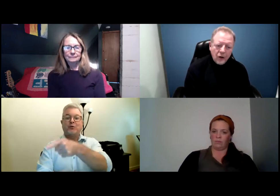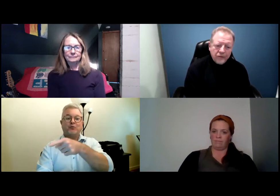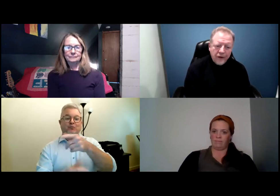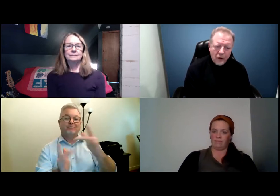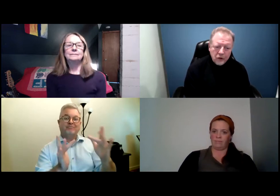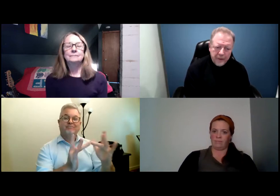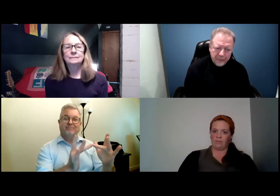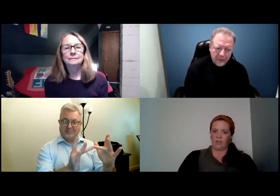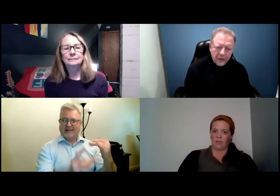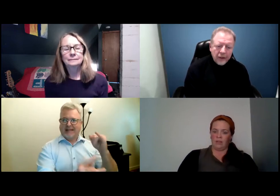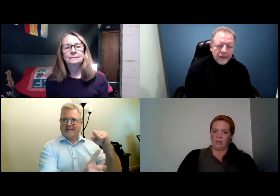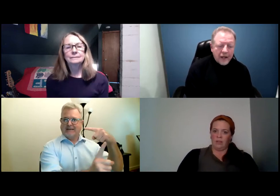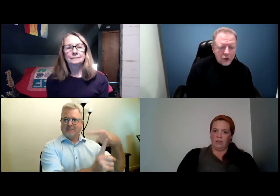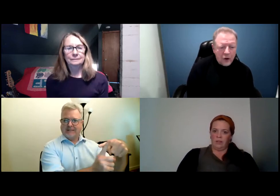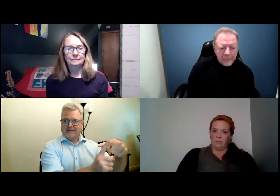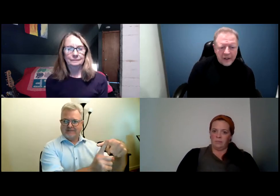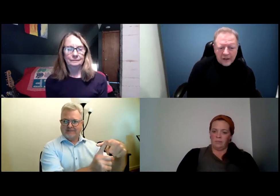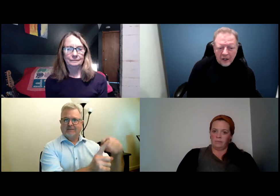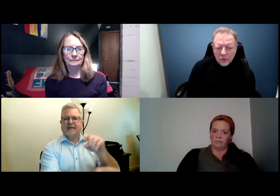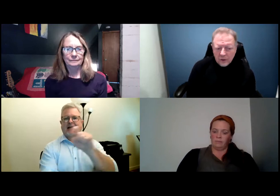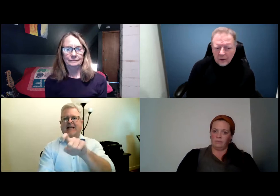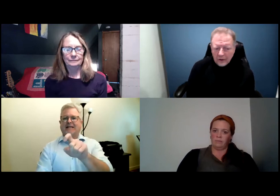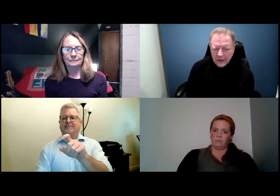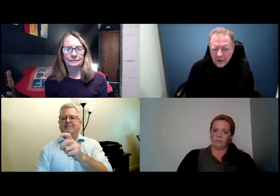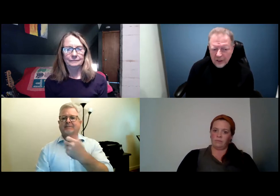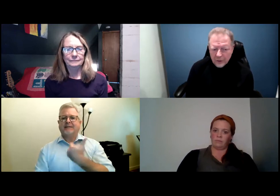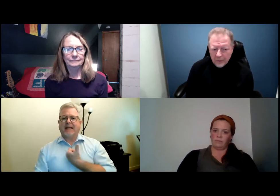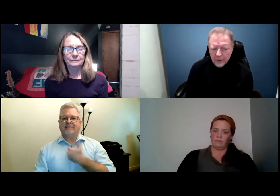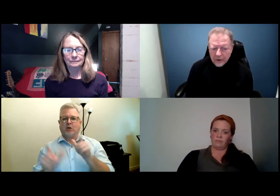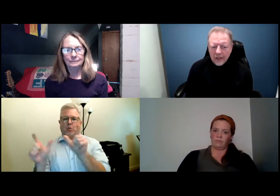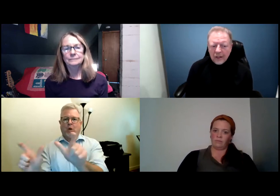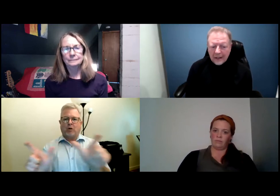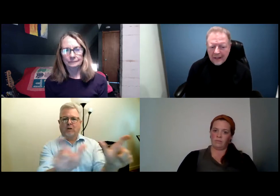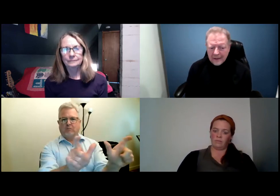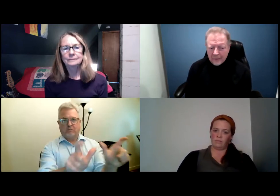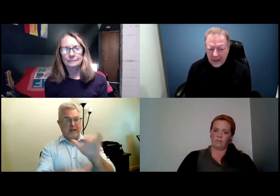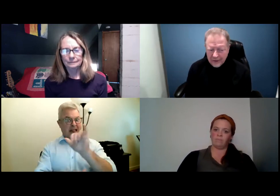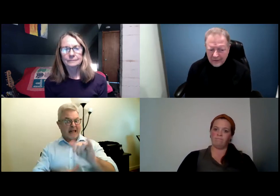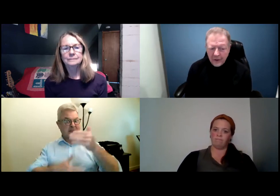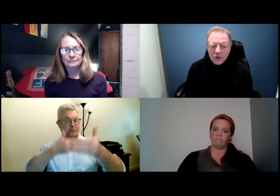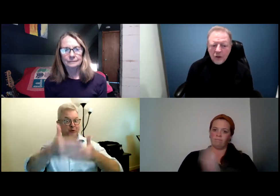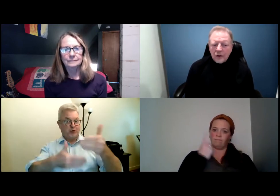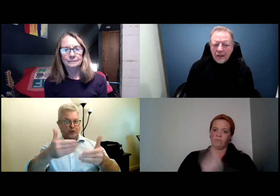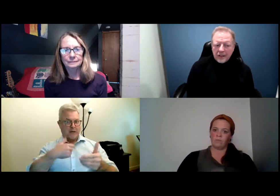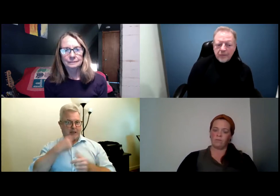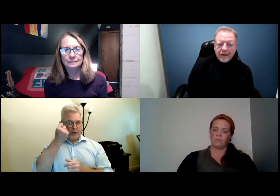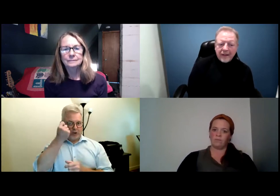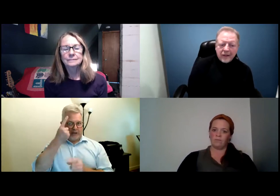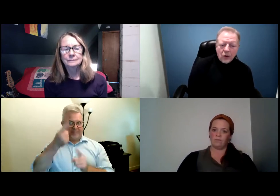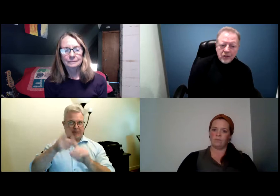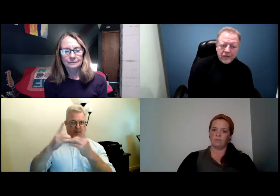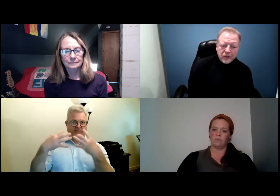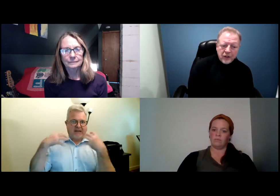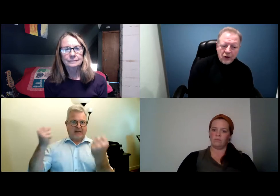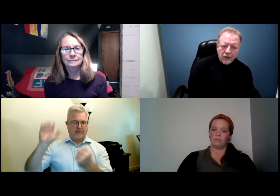they notify those people that you have been in touch with or in association with a person that tested positive. So it is expected that